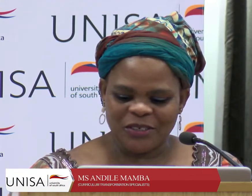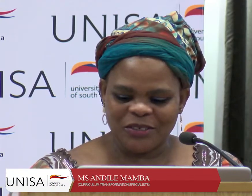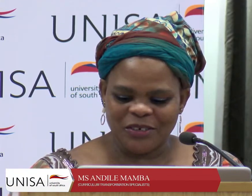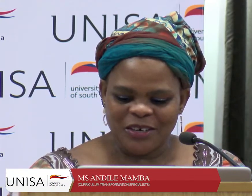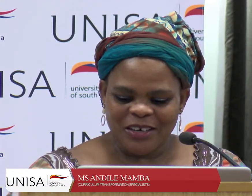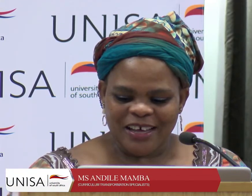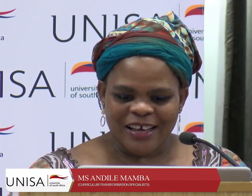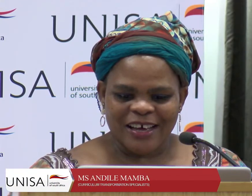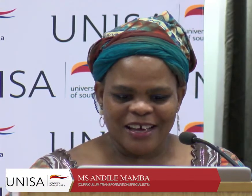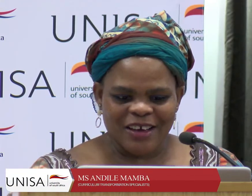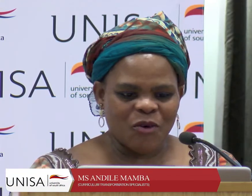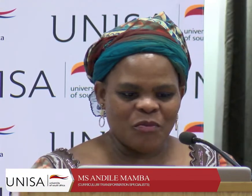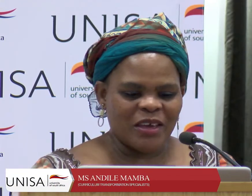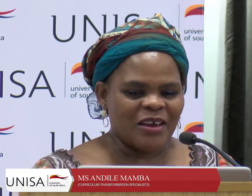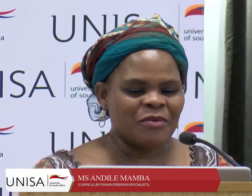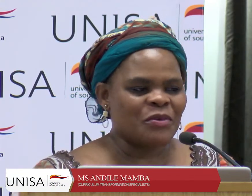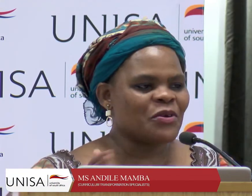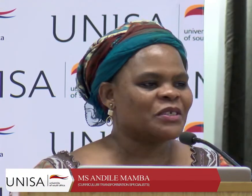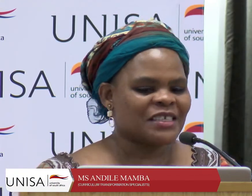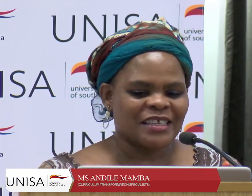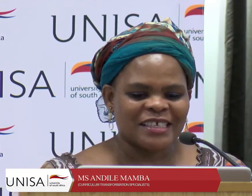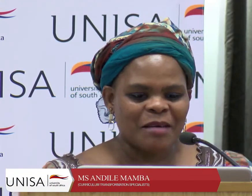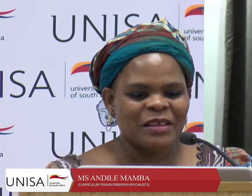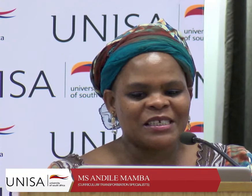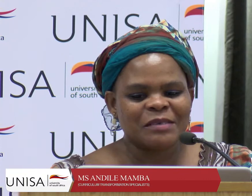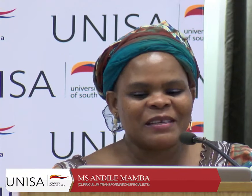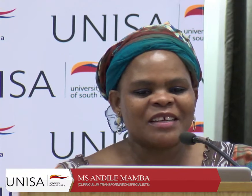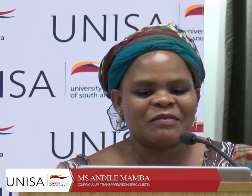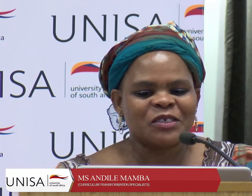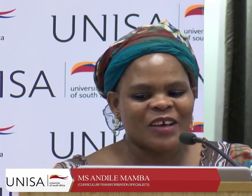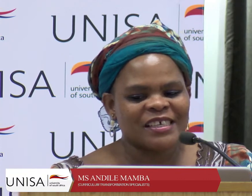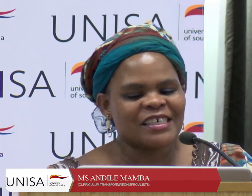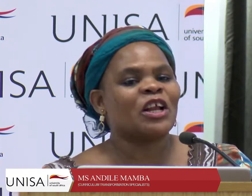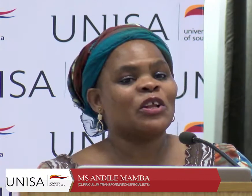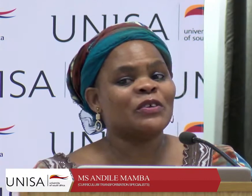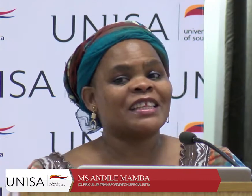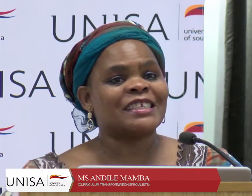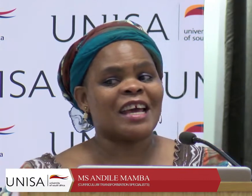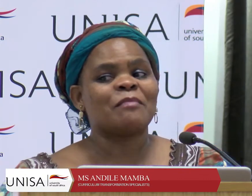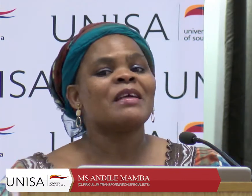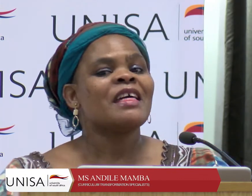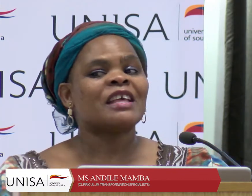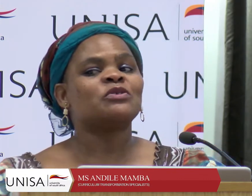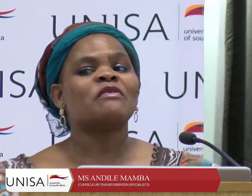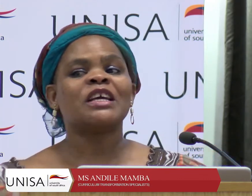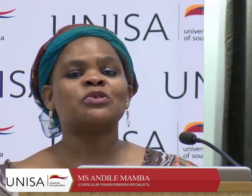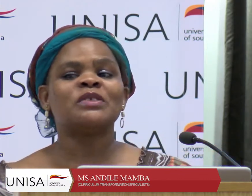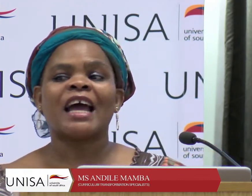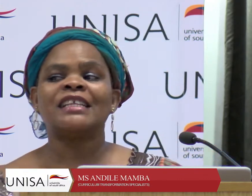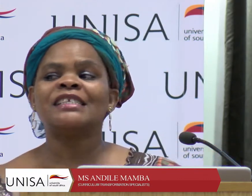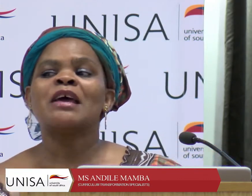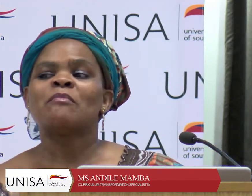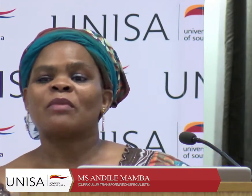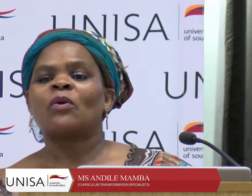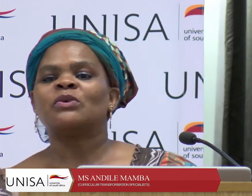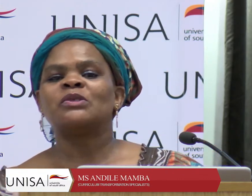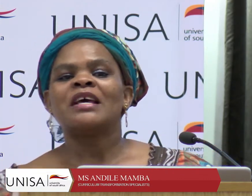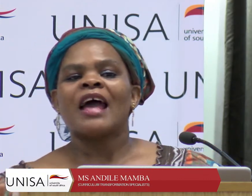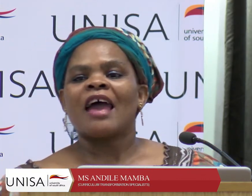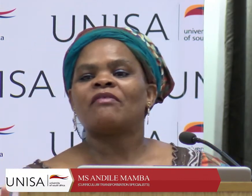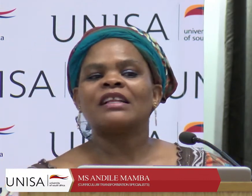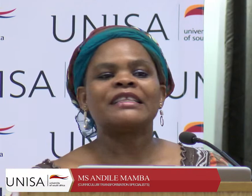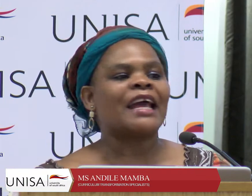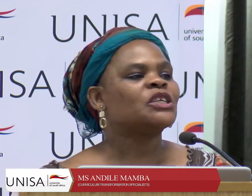I'm not going to go beyond the time that has been given to us, including the time that you have had to dance,